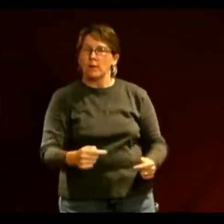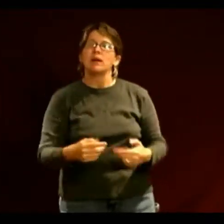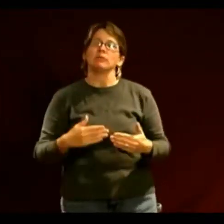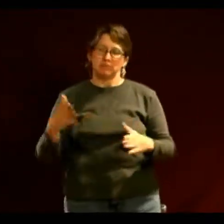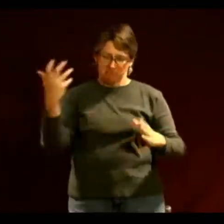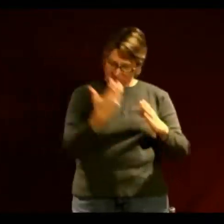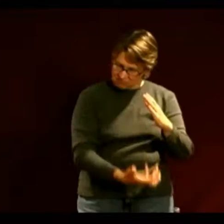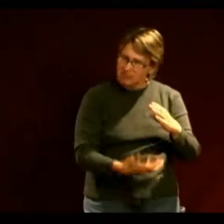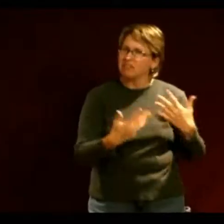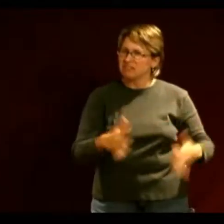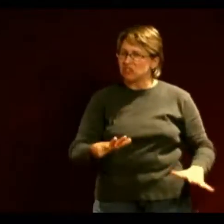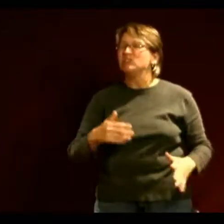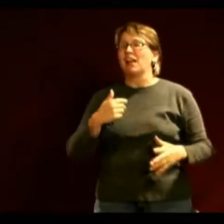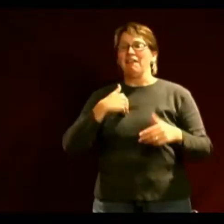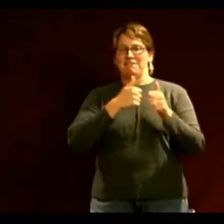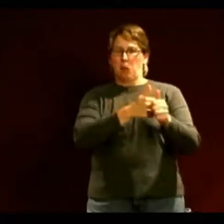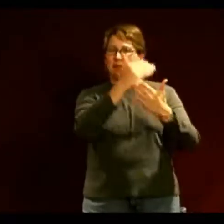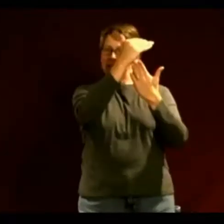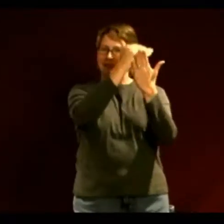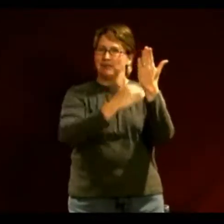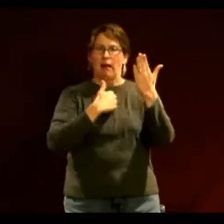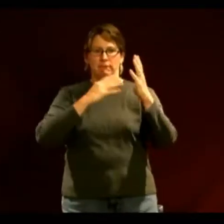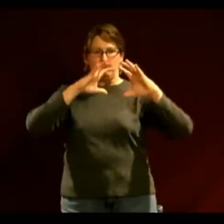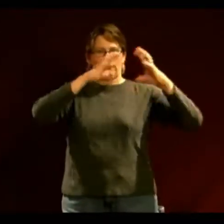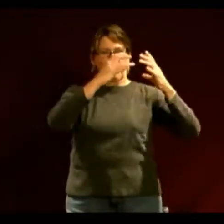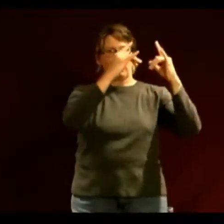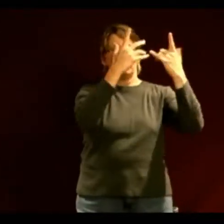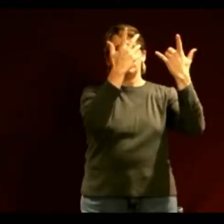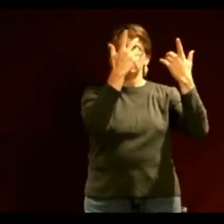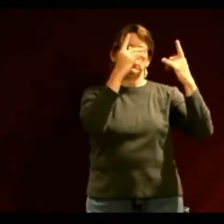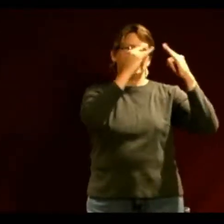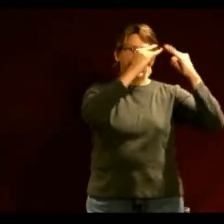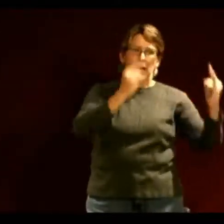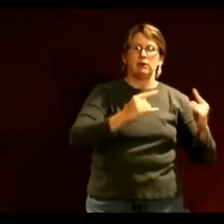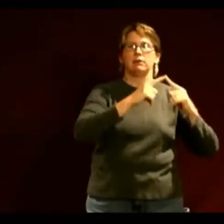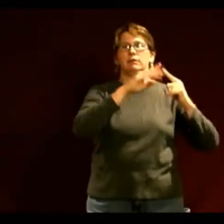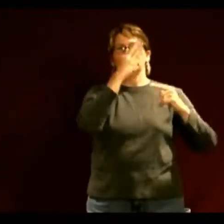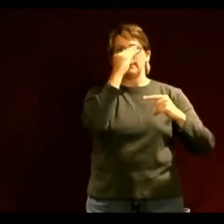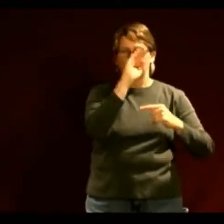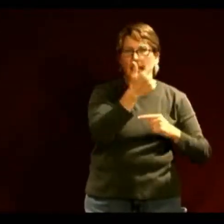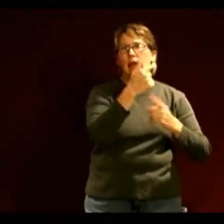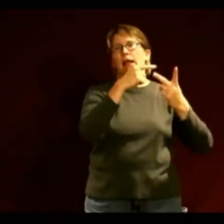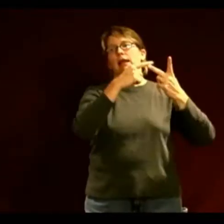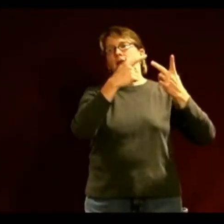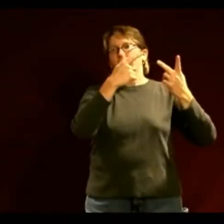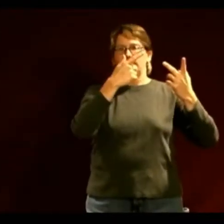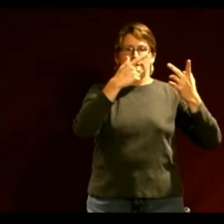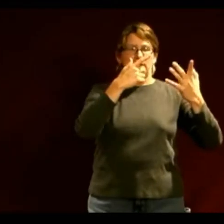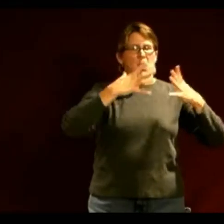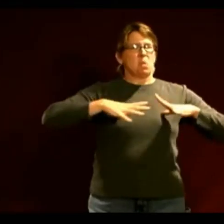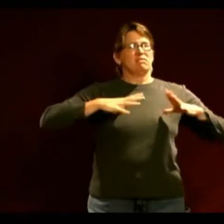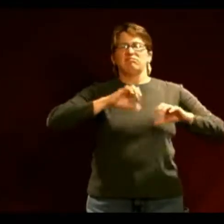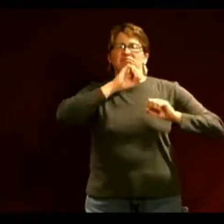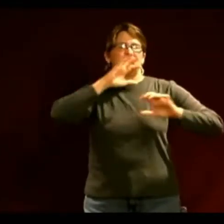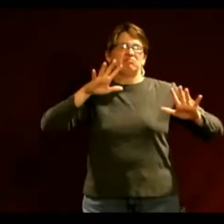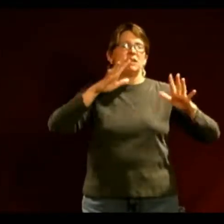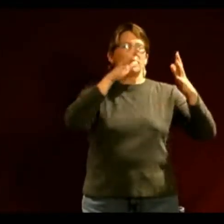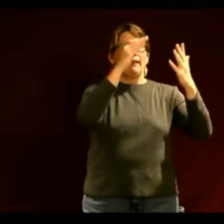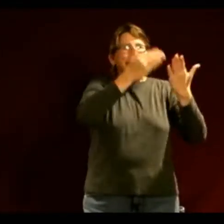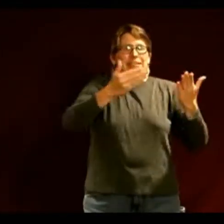Like, many times when you use it, it gets holes in it and things like that. So I just throw it out and buy a new one. I have one